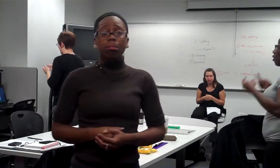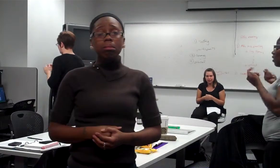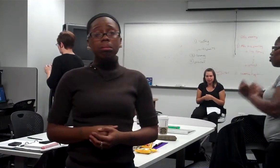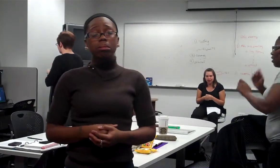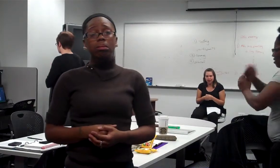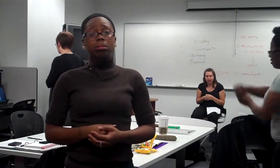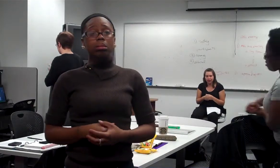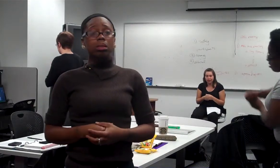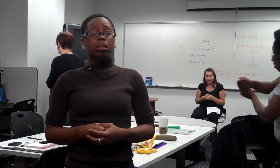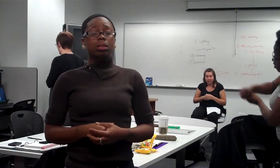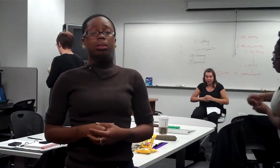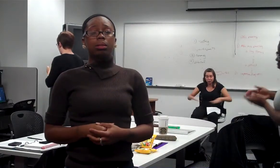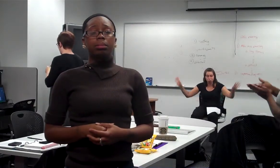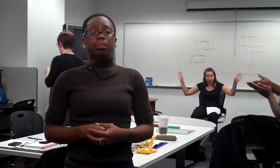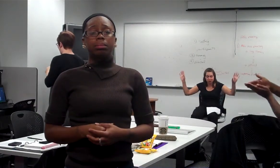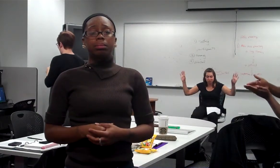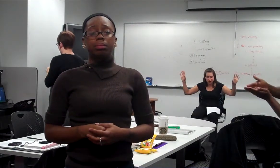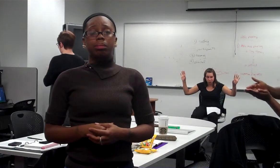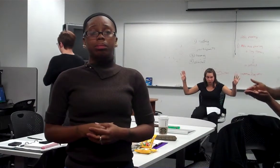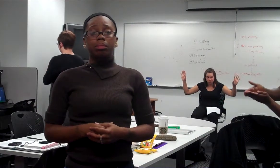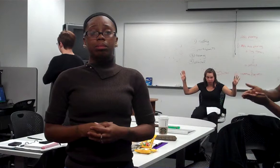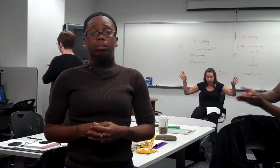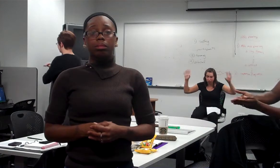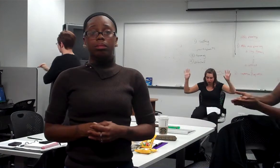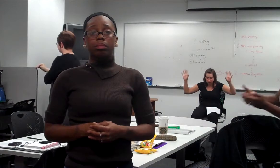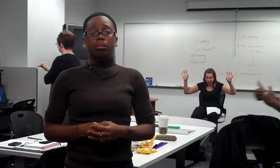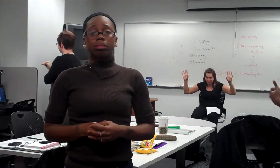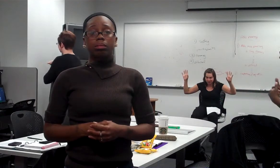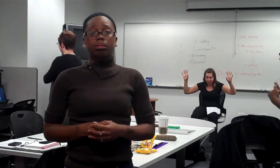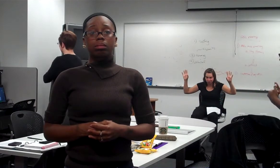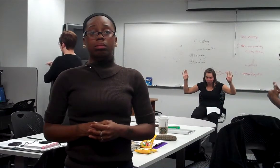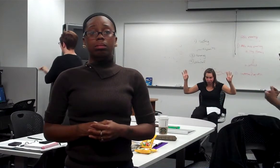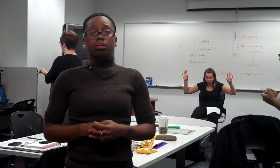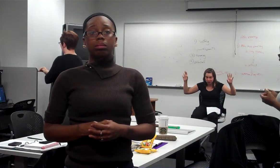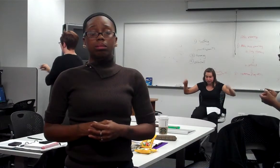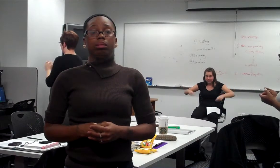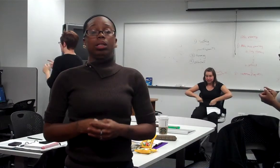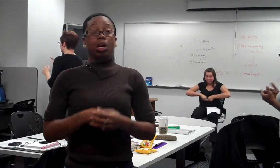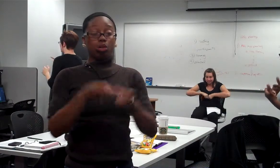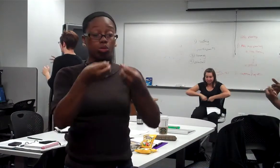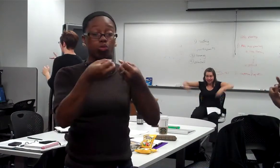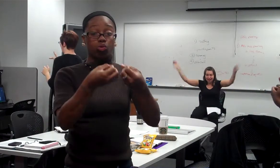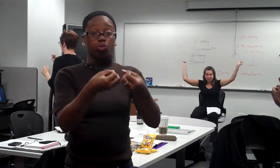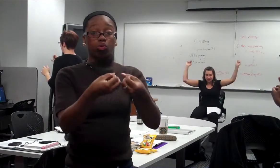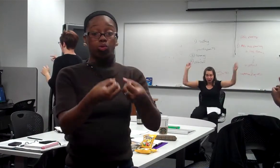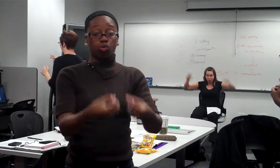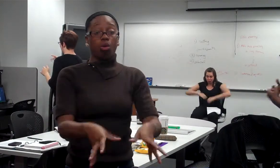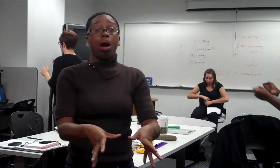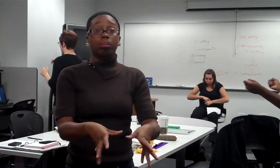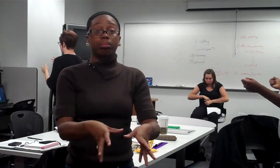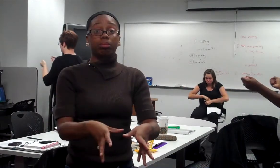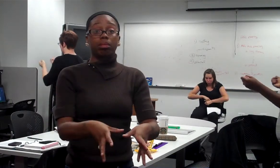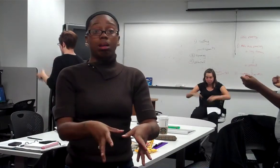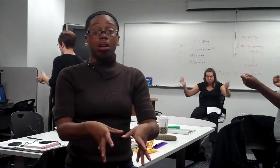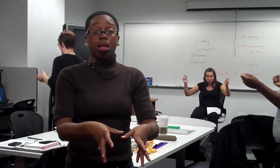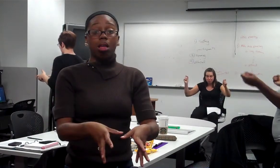and then he drops the oars, luckily, into the boat, stands up, rips open